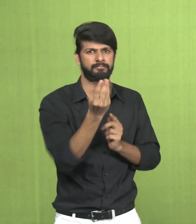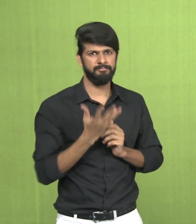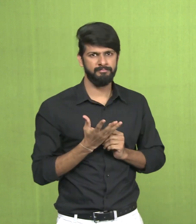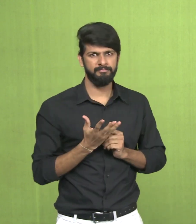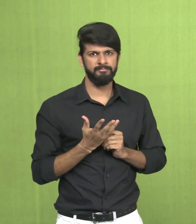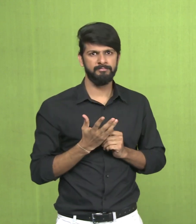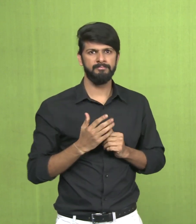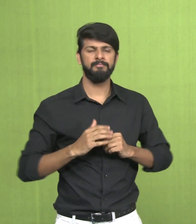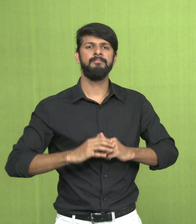short.